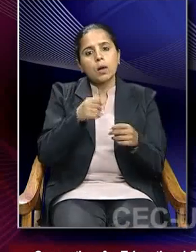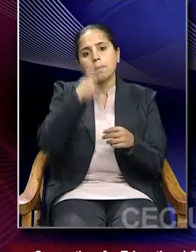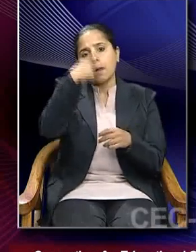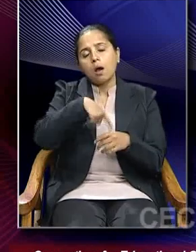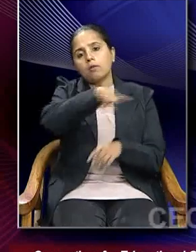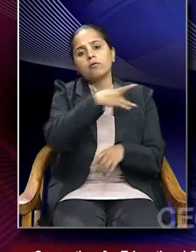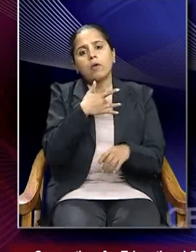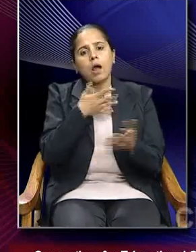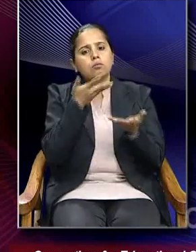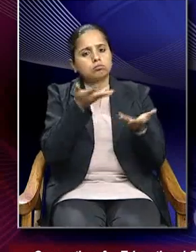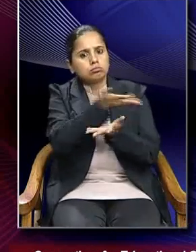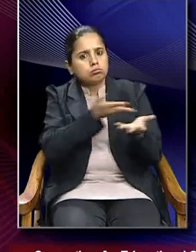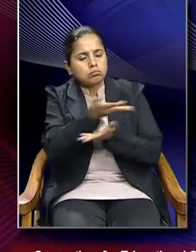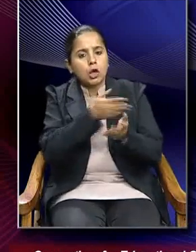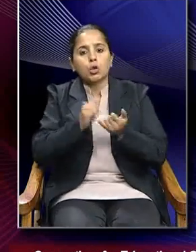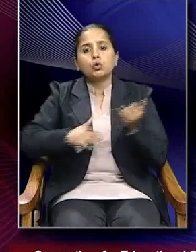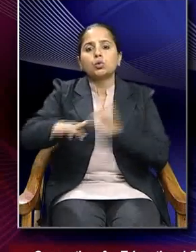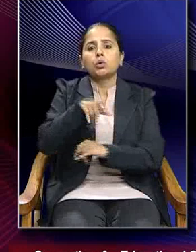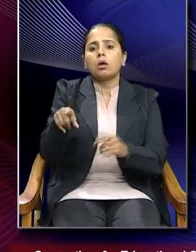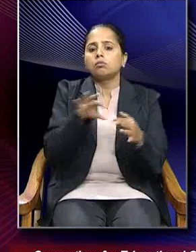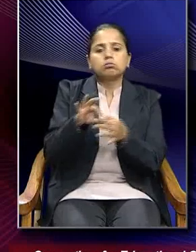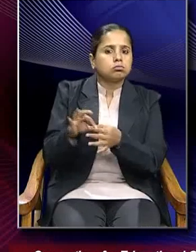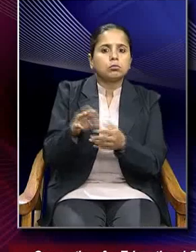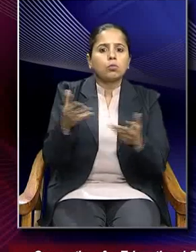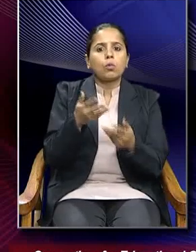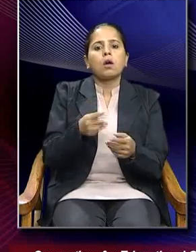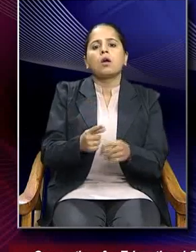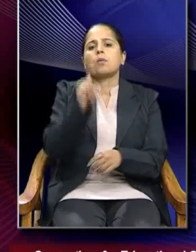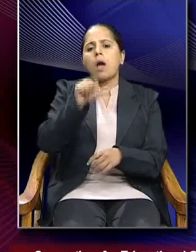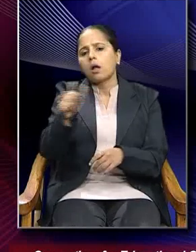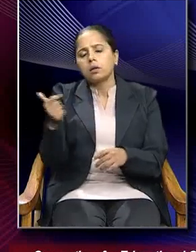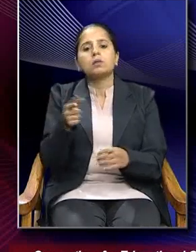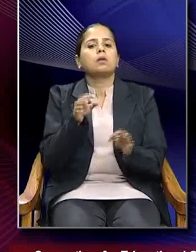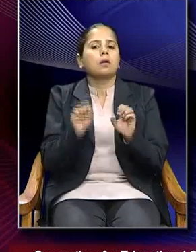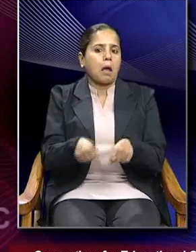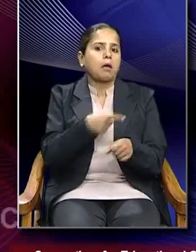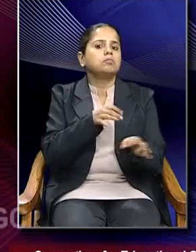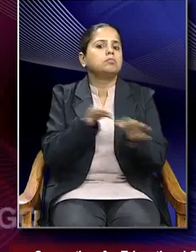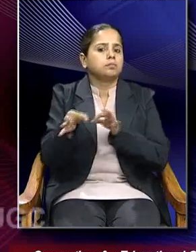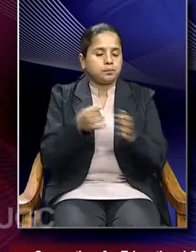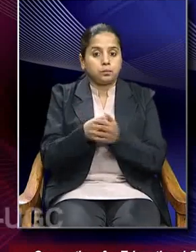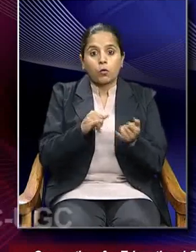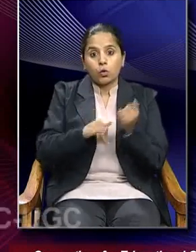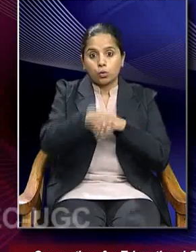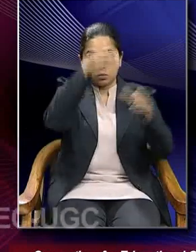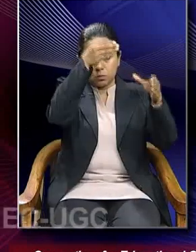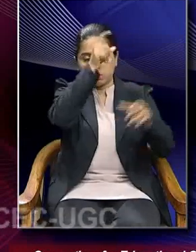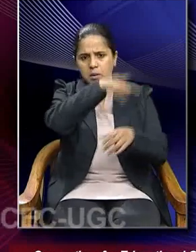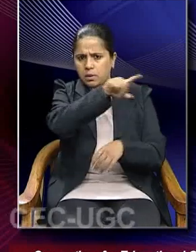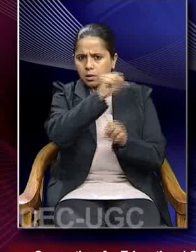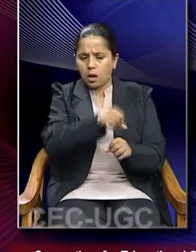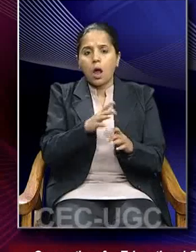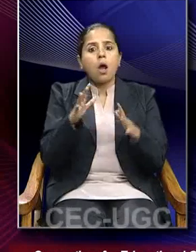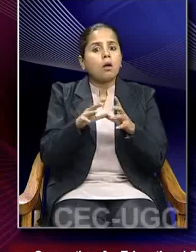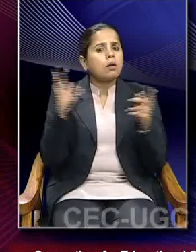interaction and society-wide relationship on one another. sociologists can show how larger